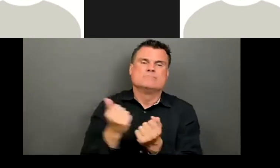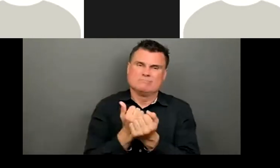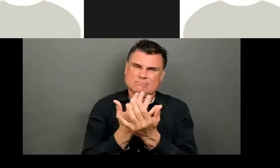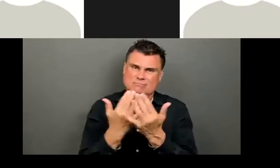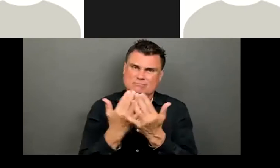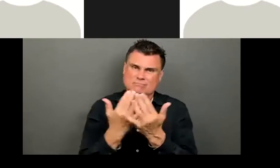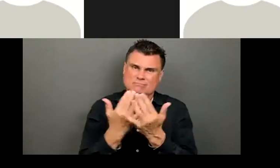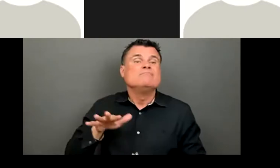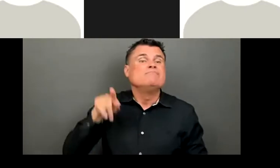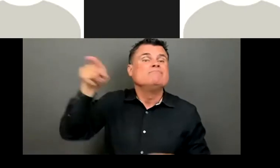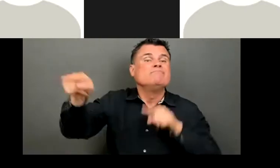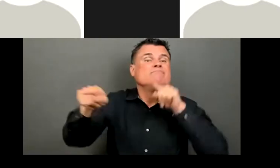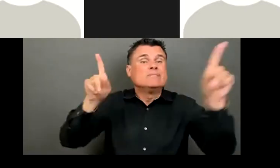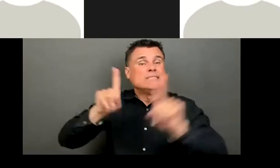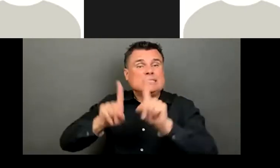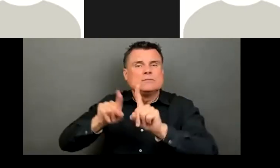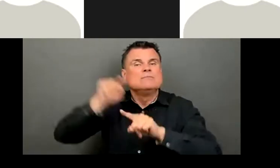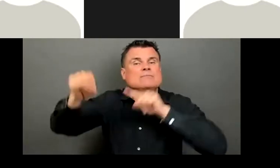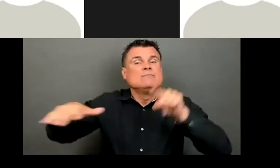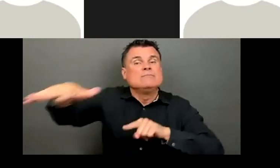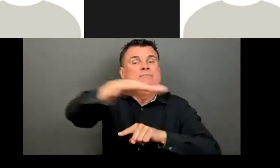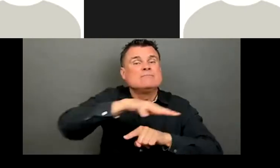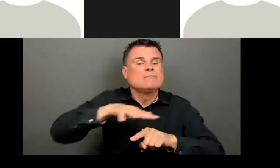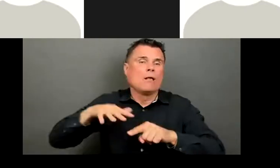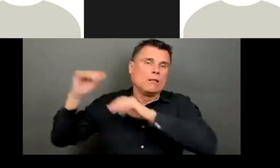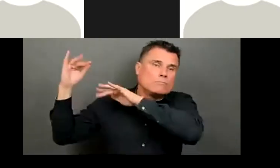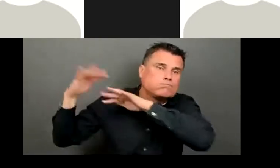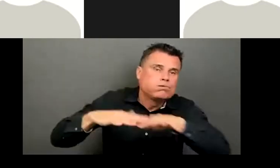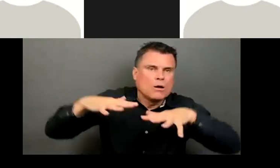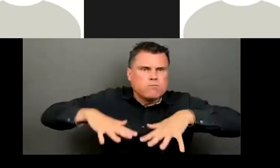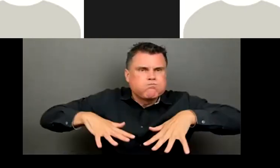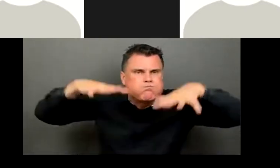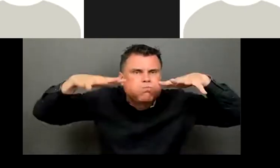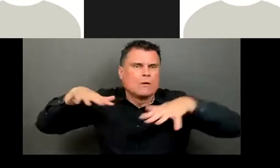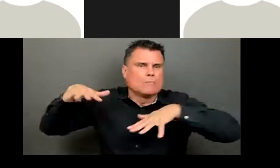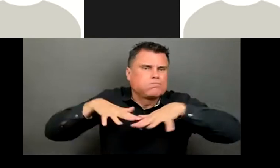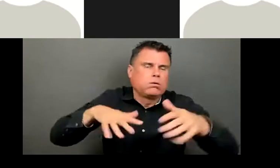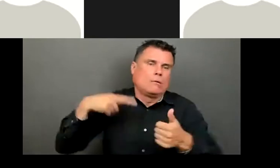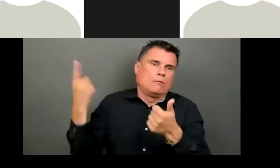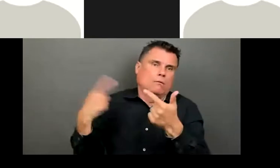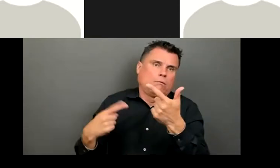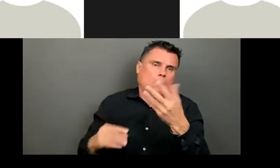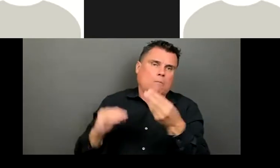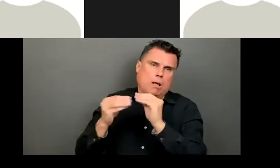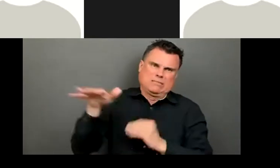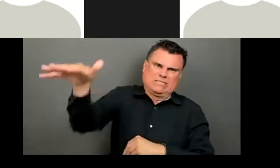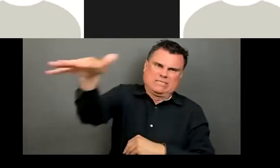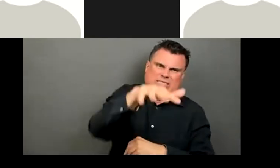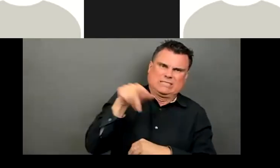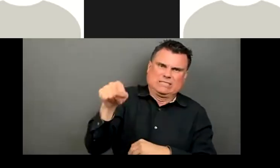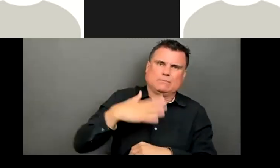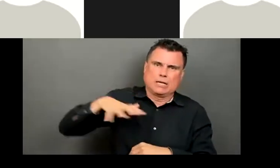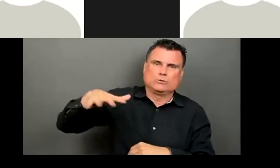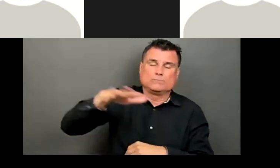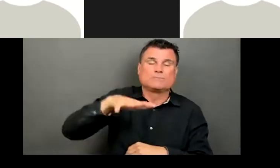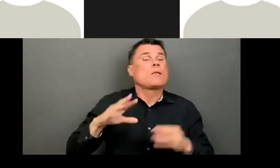earthquake. In Pakistan, we have this big problem that we don't trust on our agencies which give us the warning for the disaster,